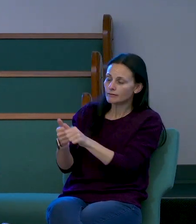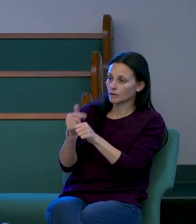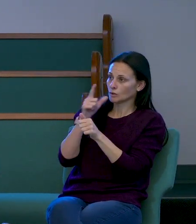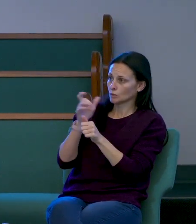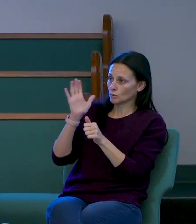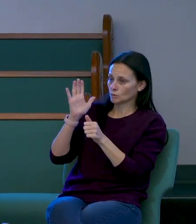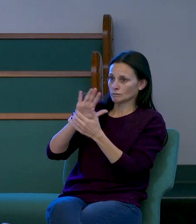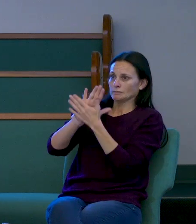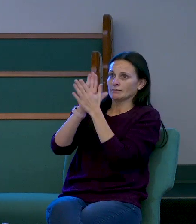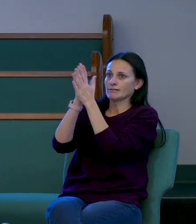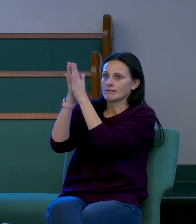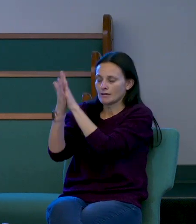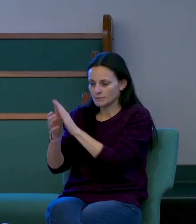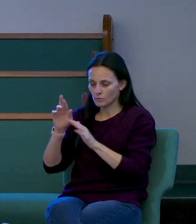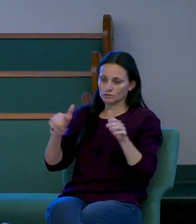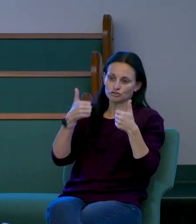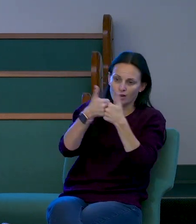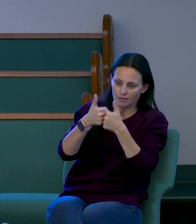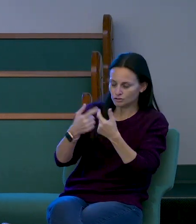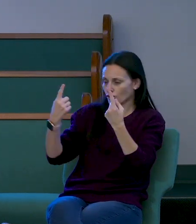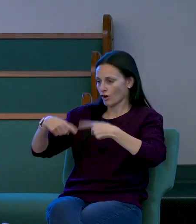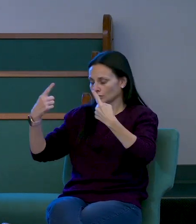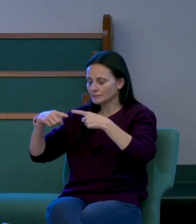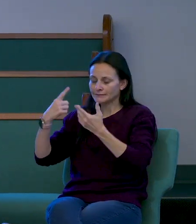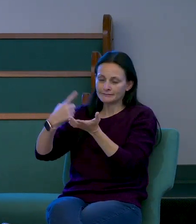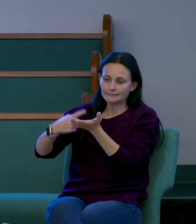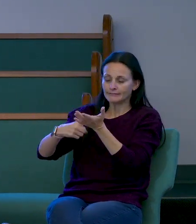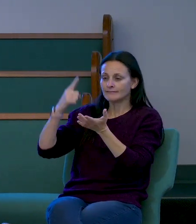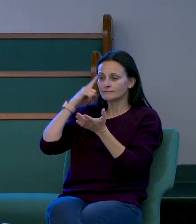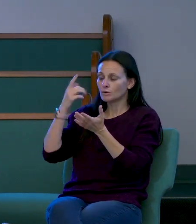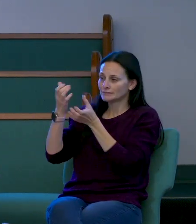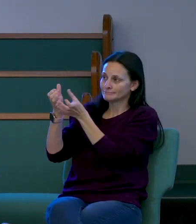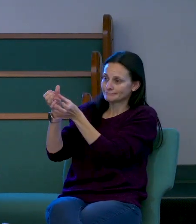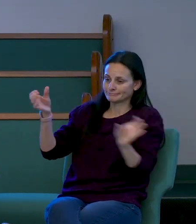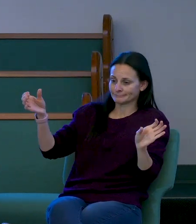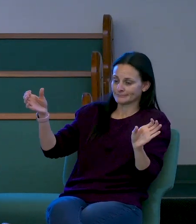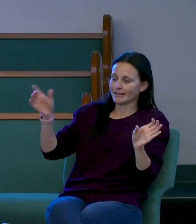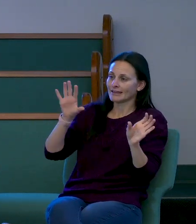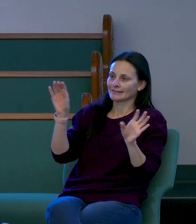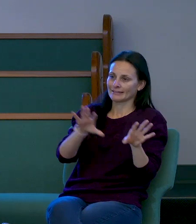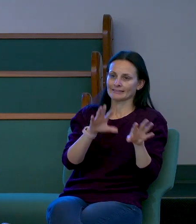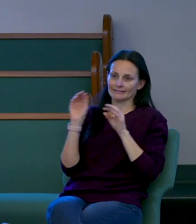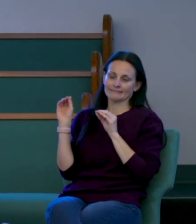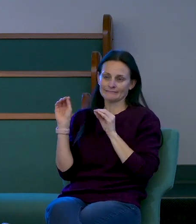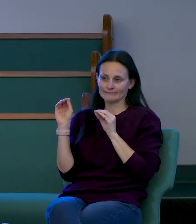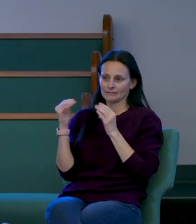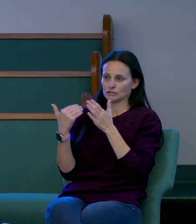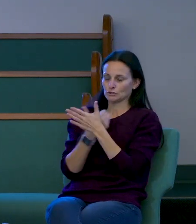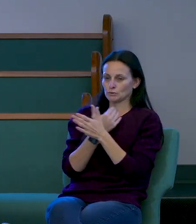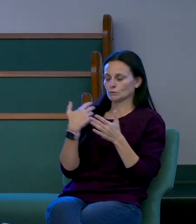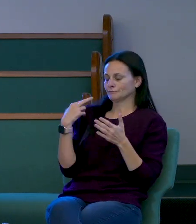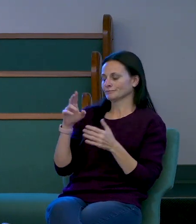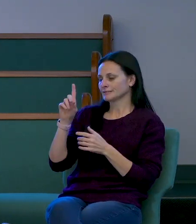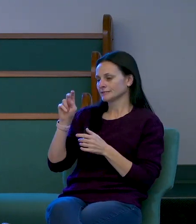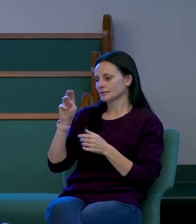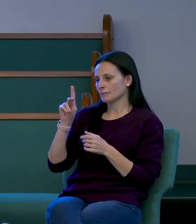were becoming or the challenges or the argument to disaffiliate and leave. A new denomination